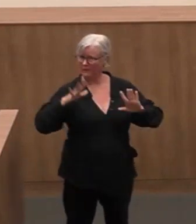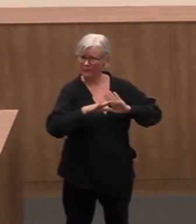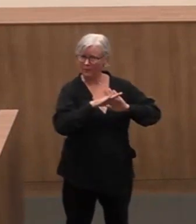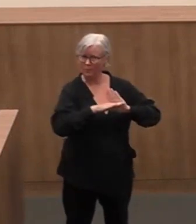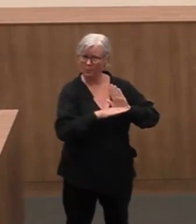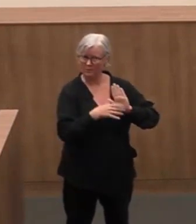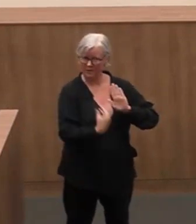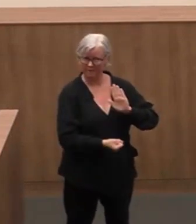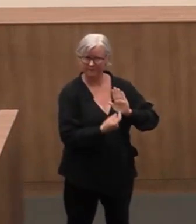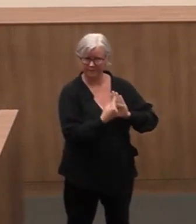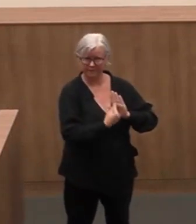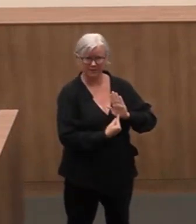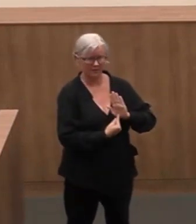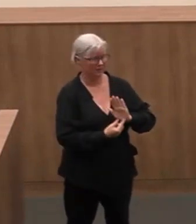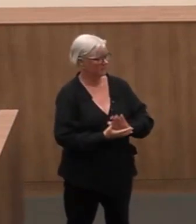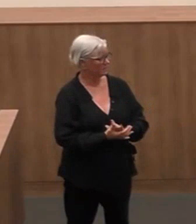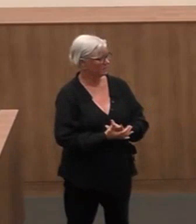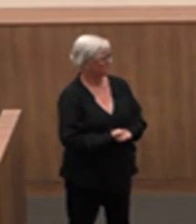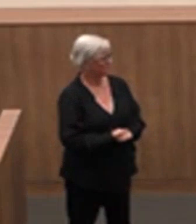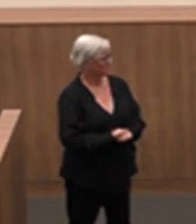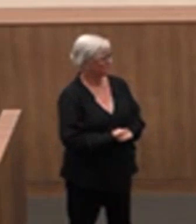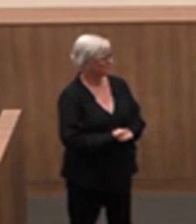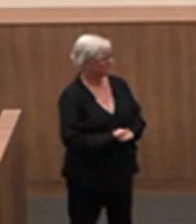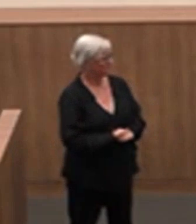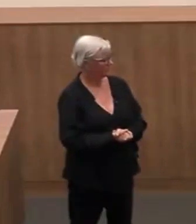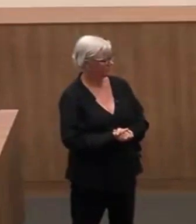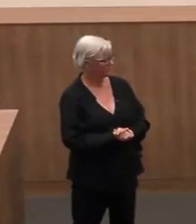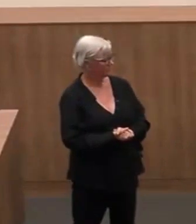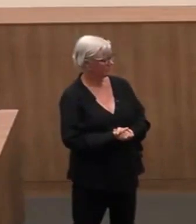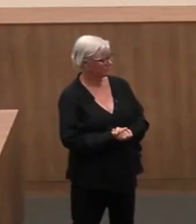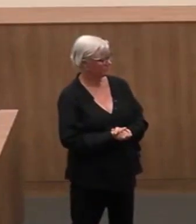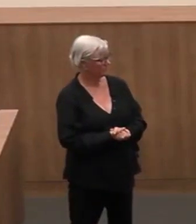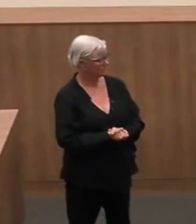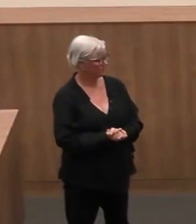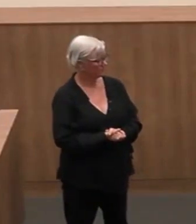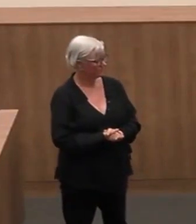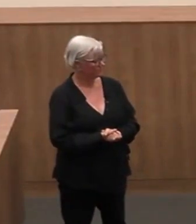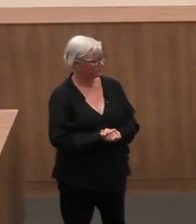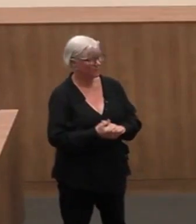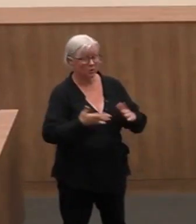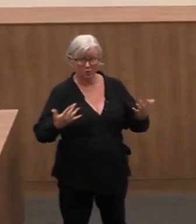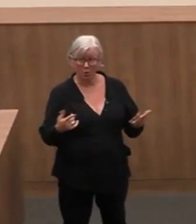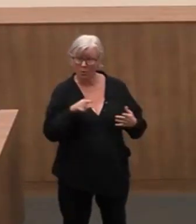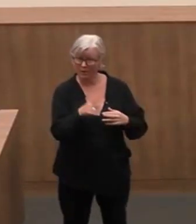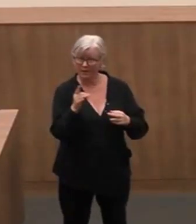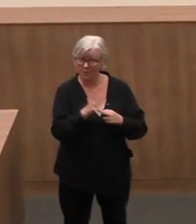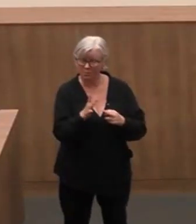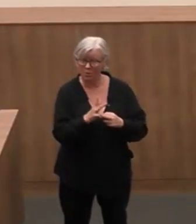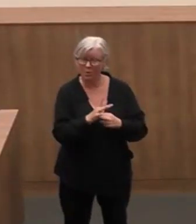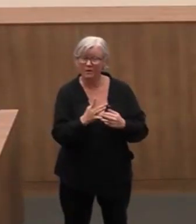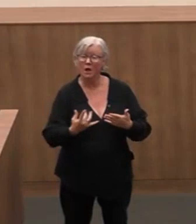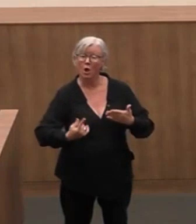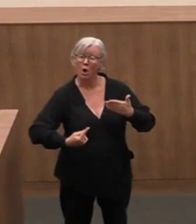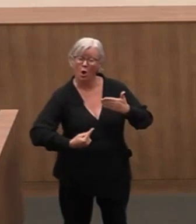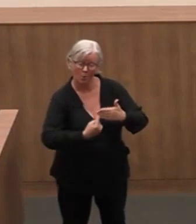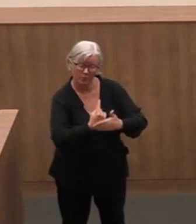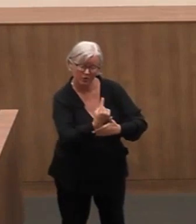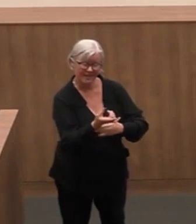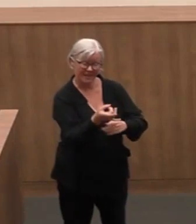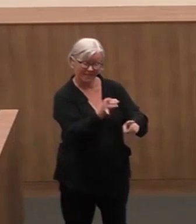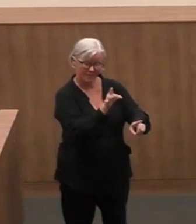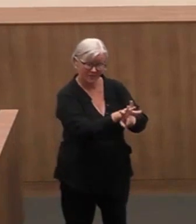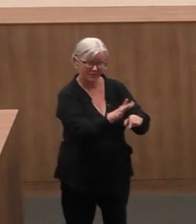particular, there's a number that are especially relevant, and one is the opportunity for consumers to make their own decisions is